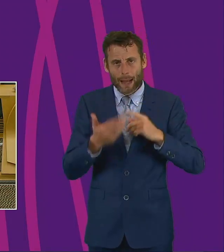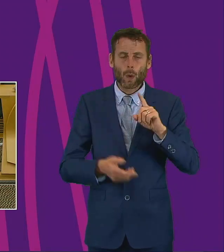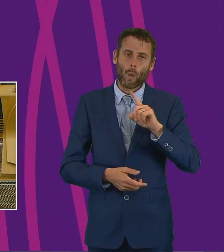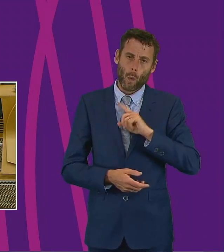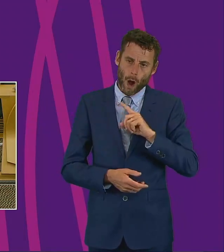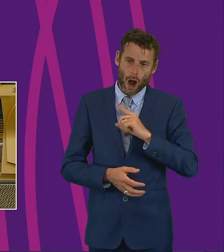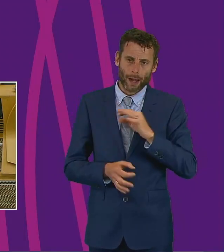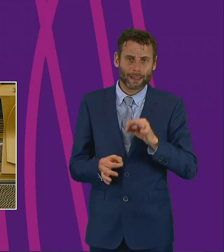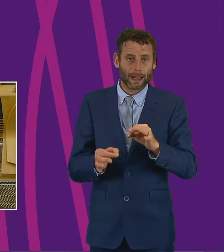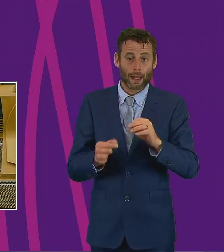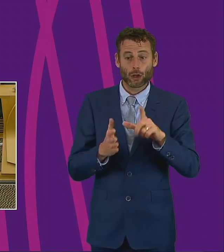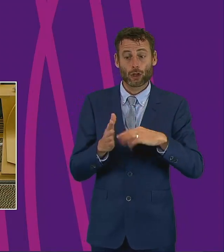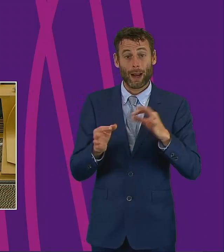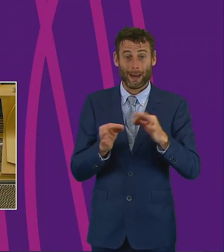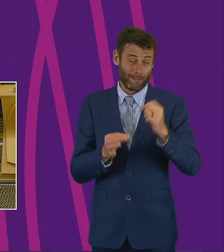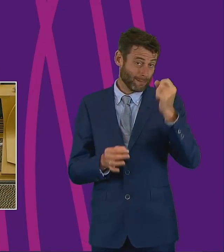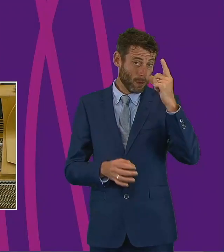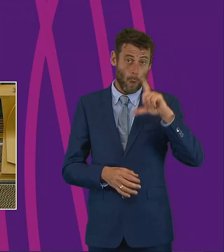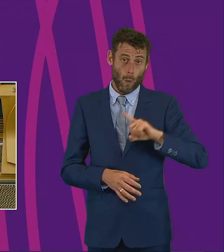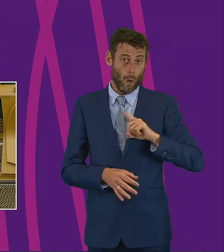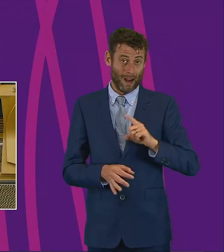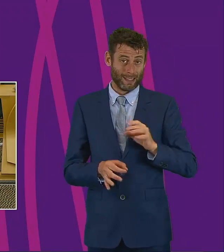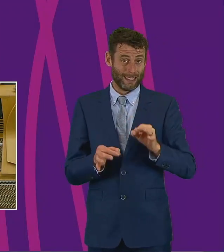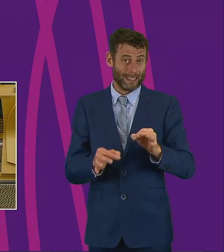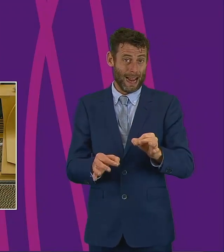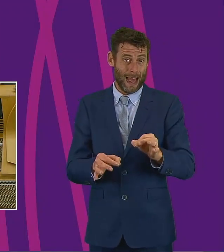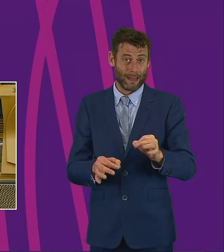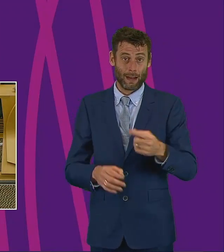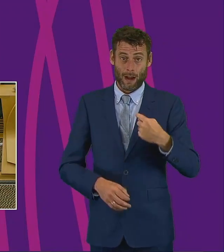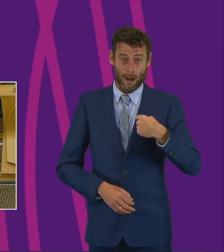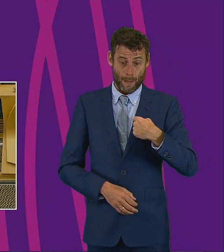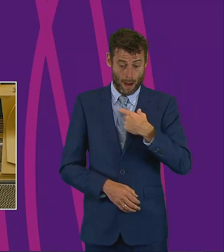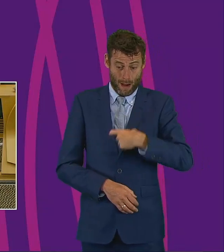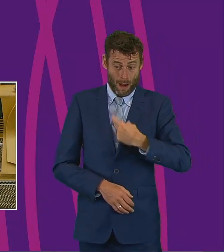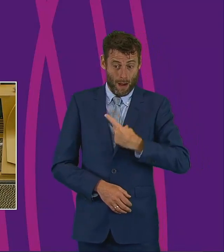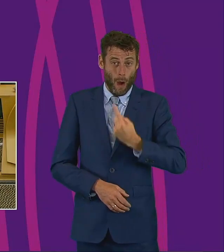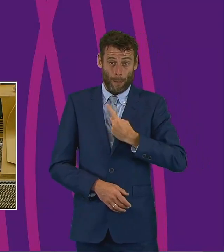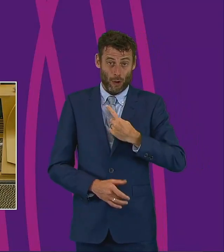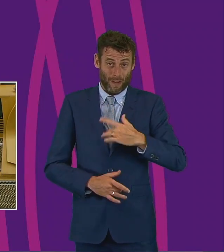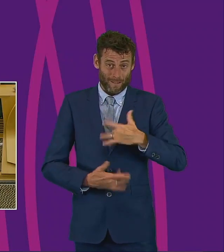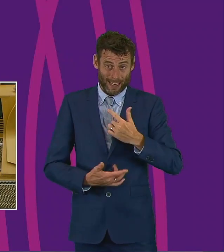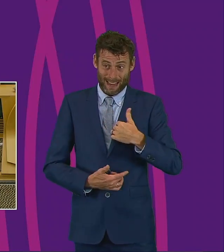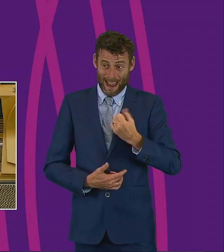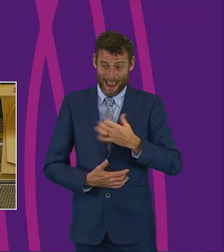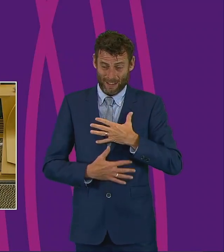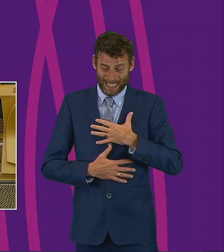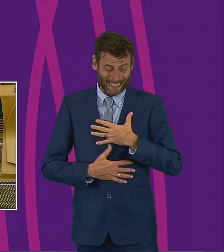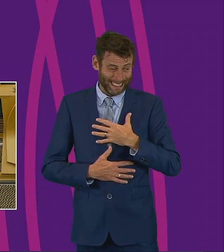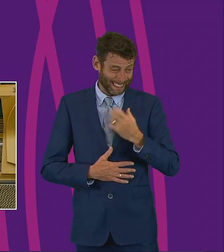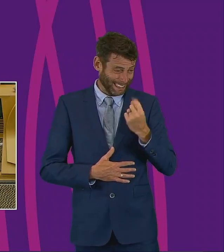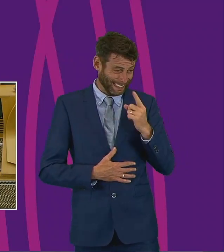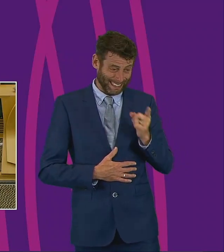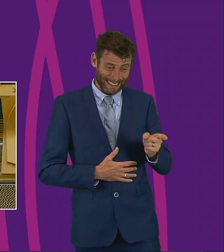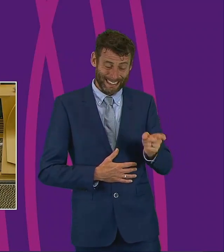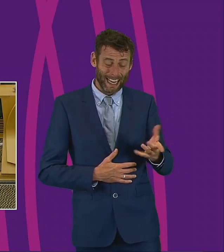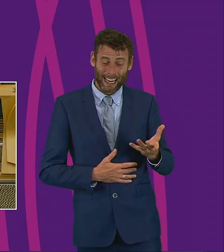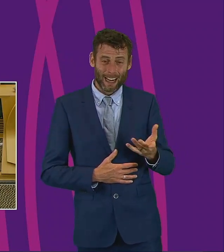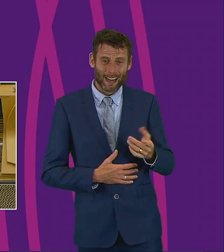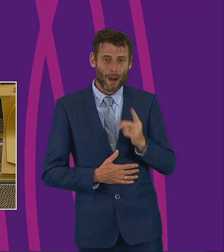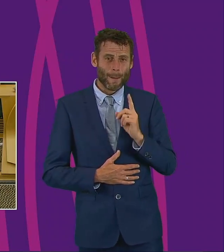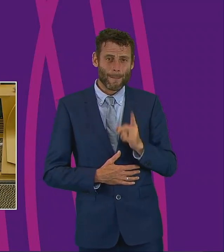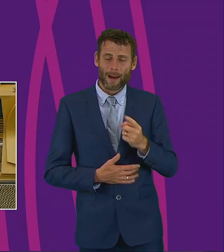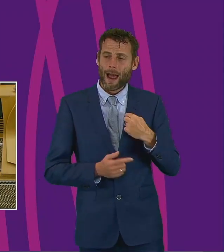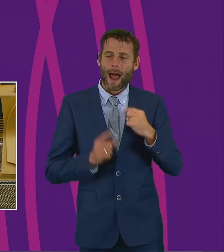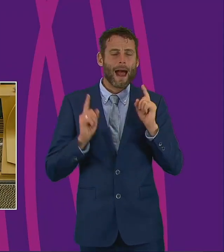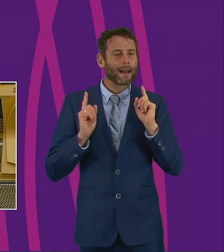already understands these reasons, that no matter my personal feelings and the anguish I feel on her behalf, I cannot, and it